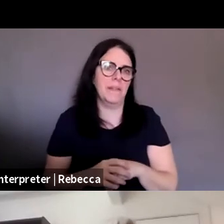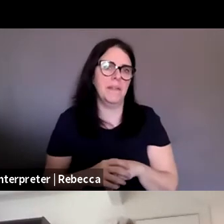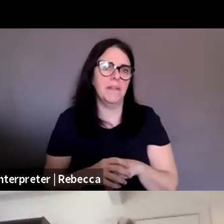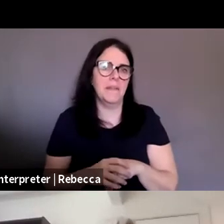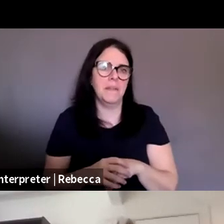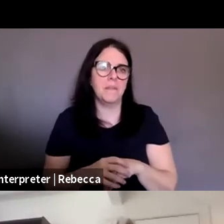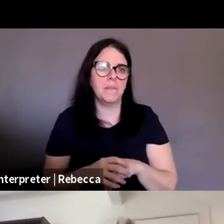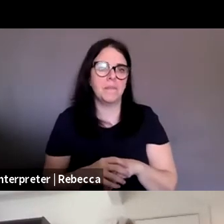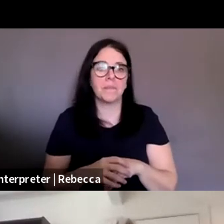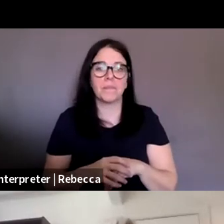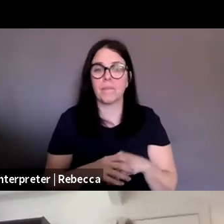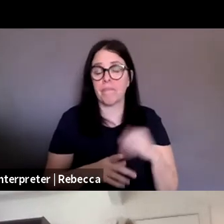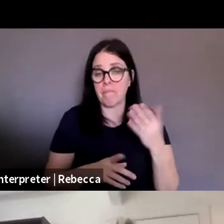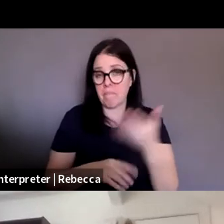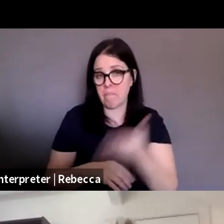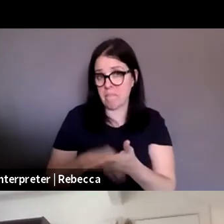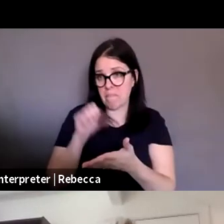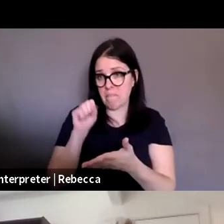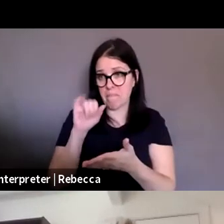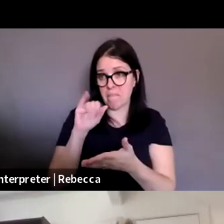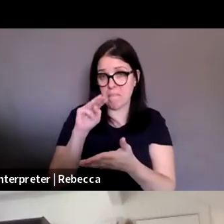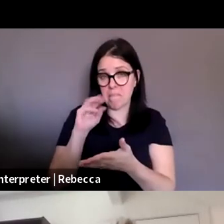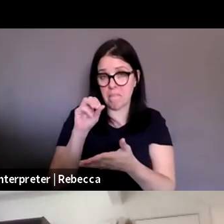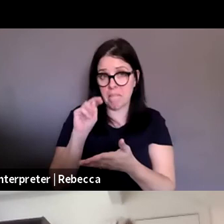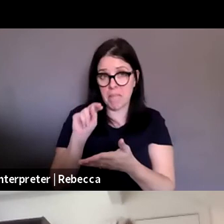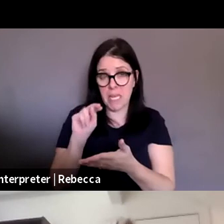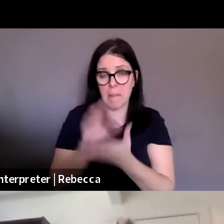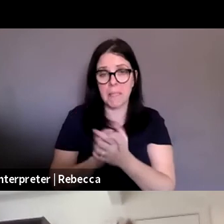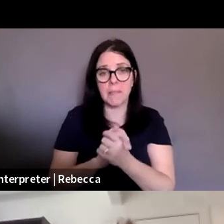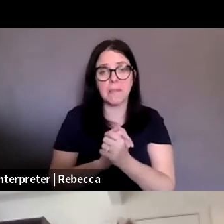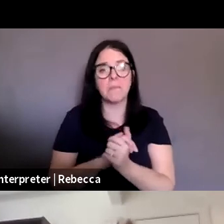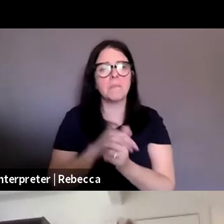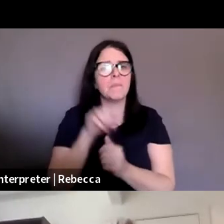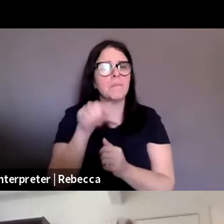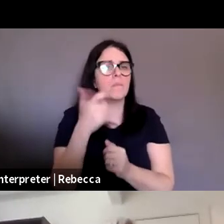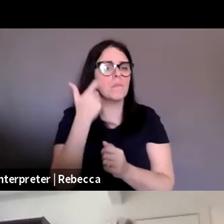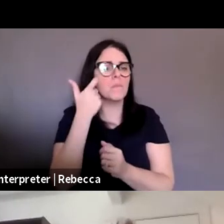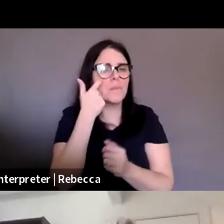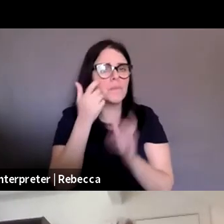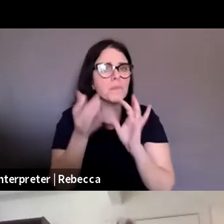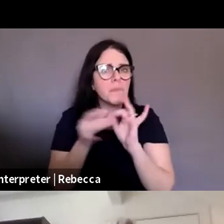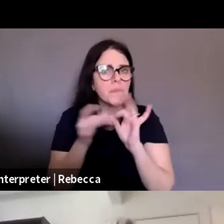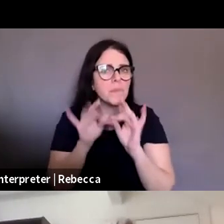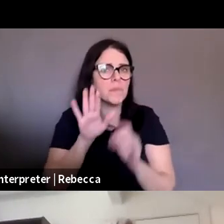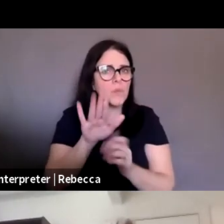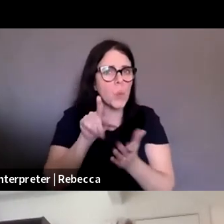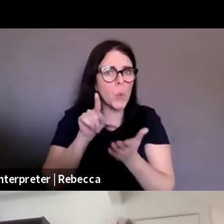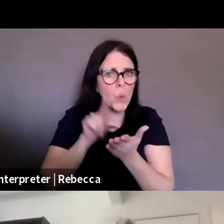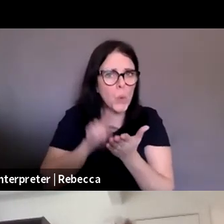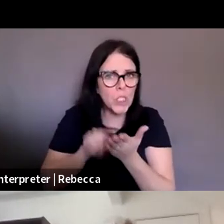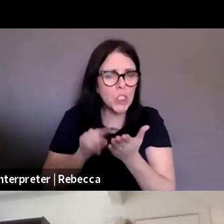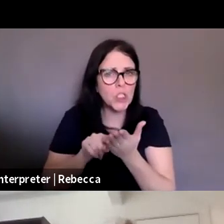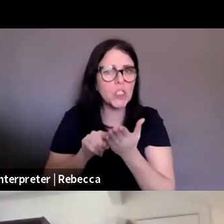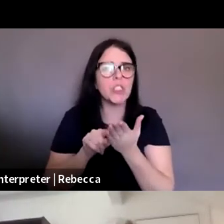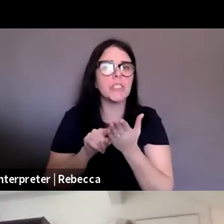Simon, just coming back to something you talked about in from your research on how quickly it appears abused women may